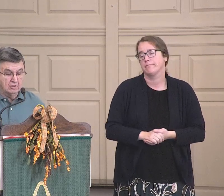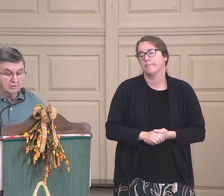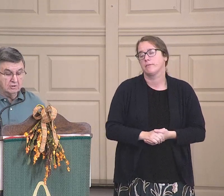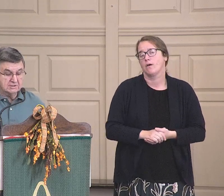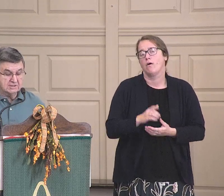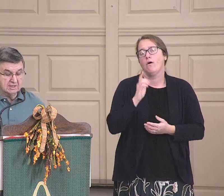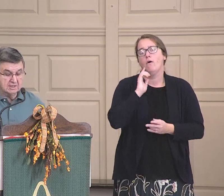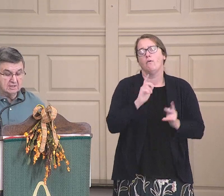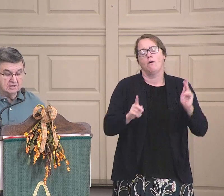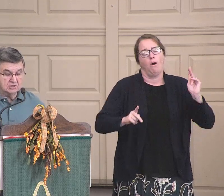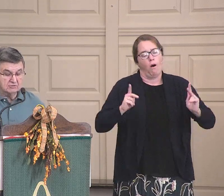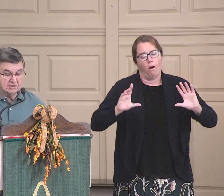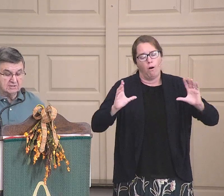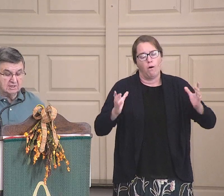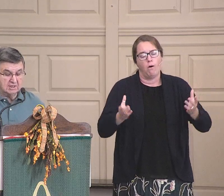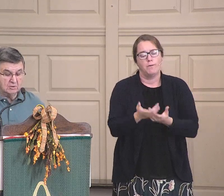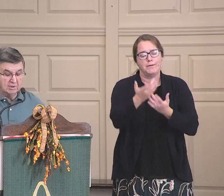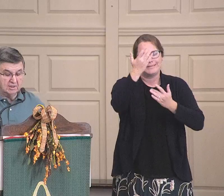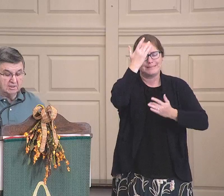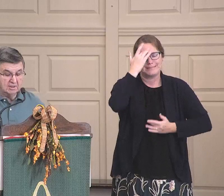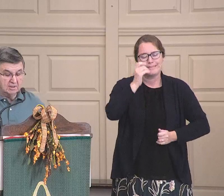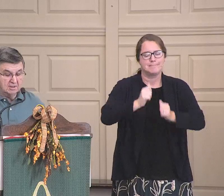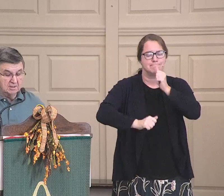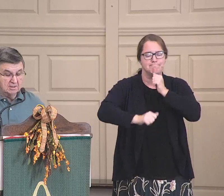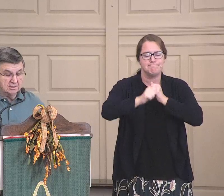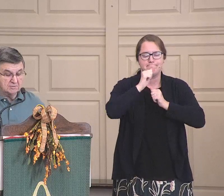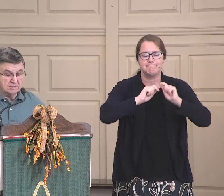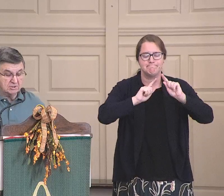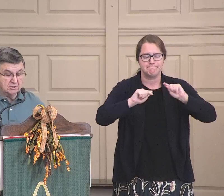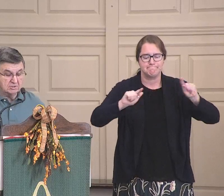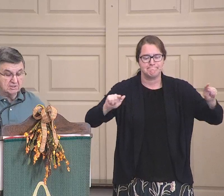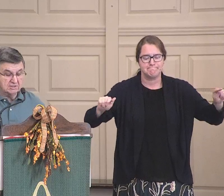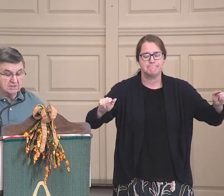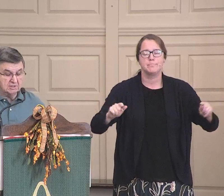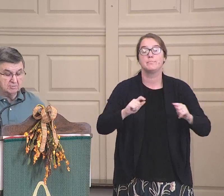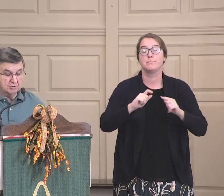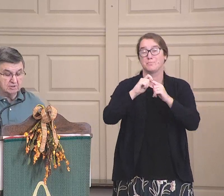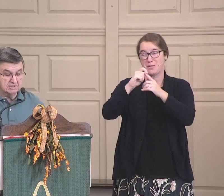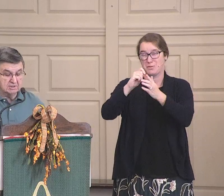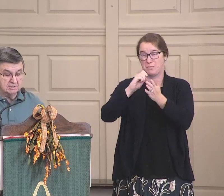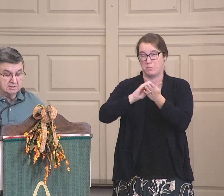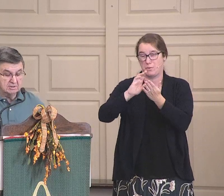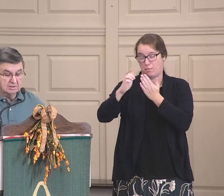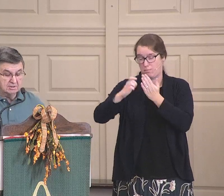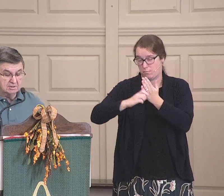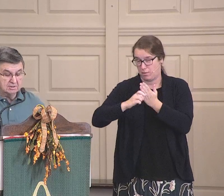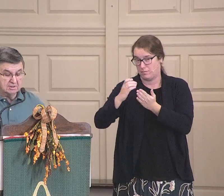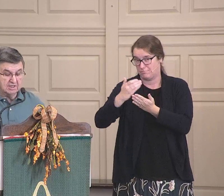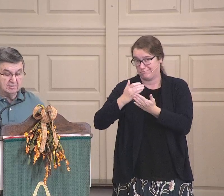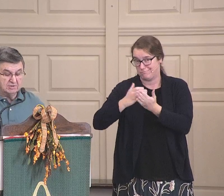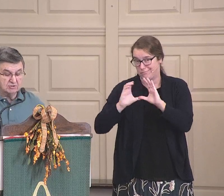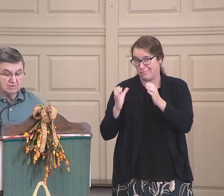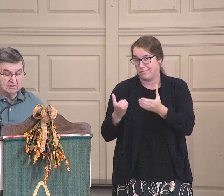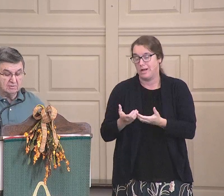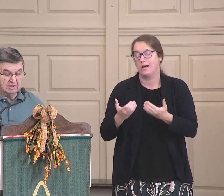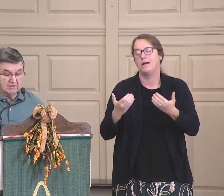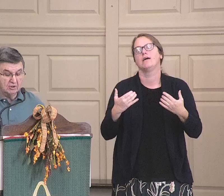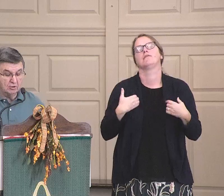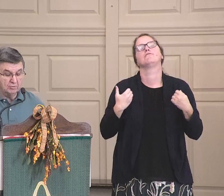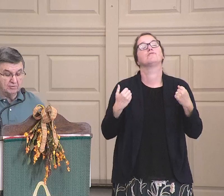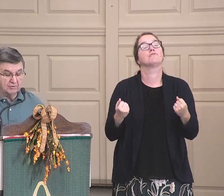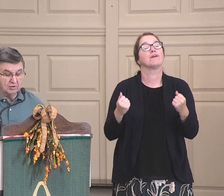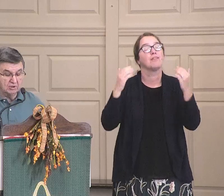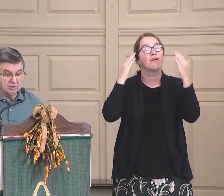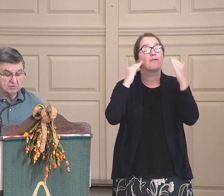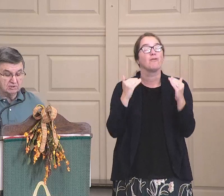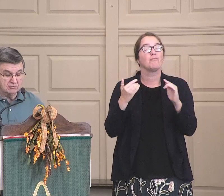For all who are sick and in distress in any way, especially those listed in the bulletin, that they be strengthened by the